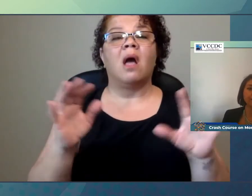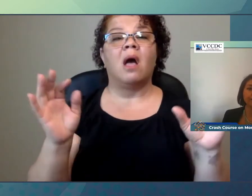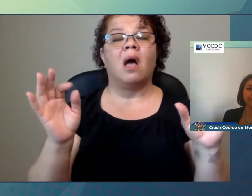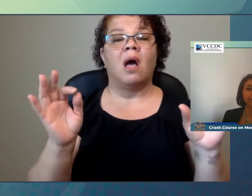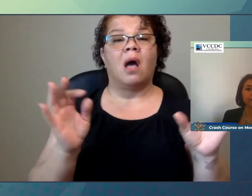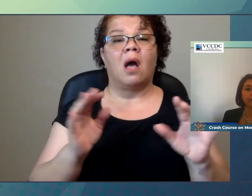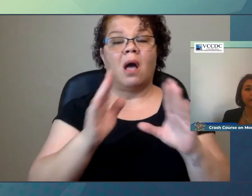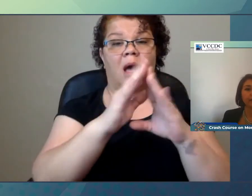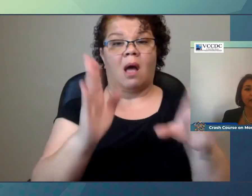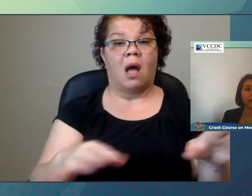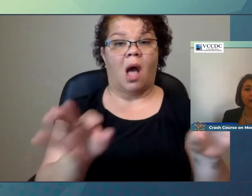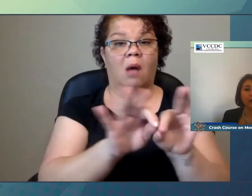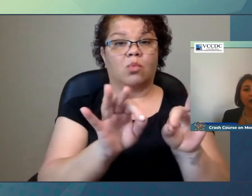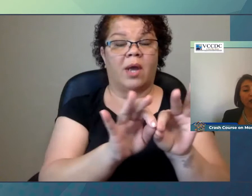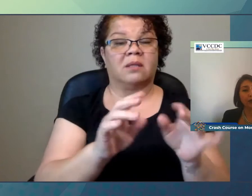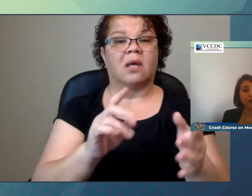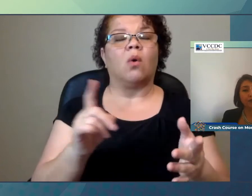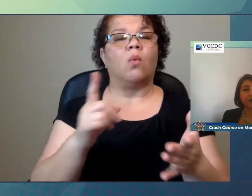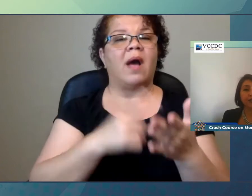escrow.